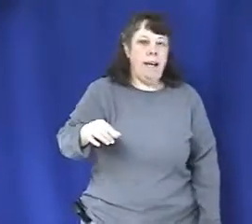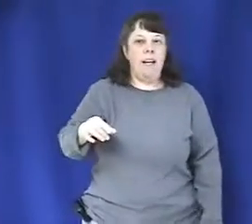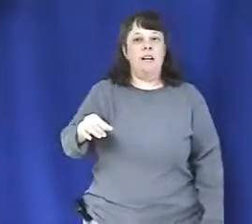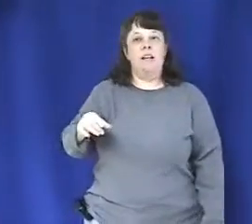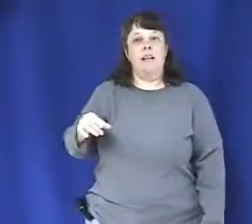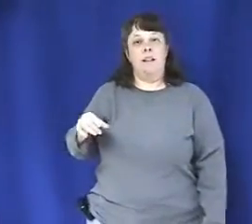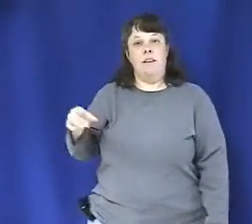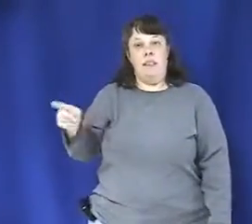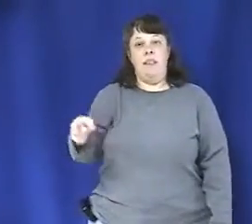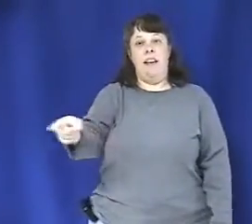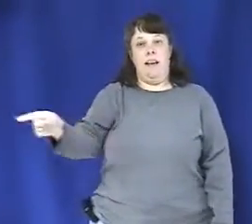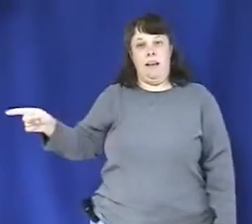And they.